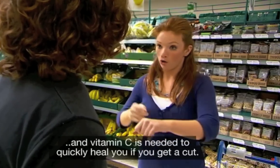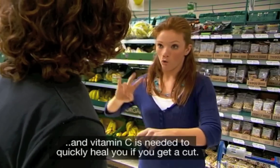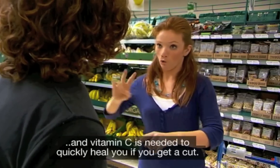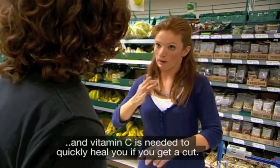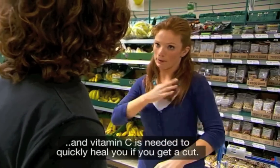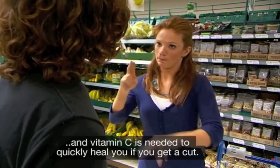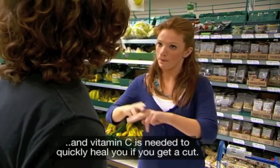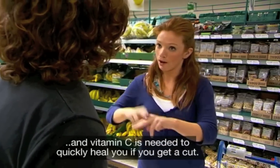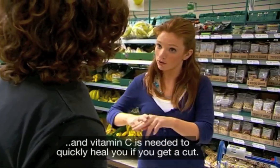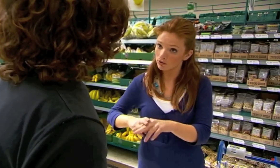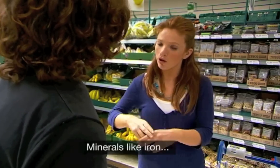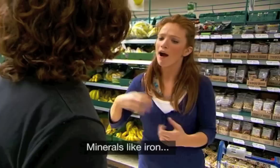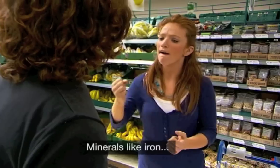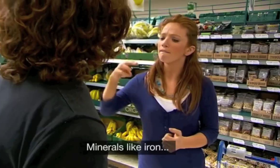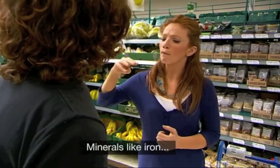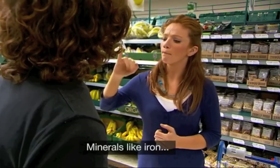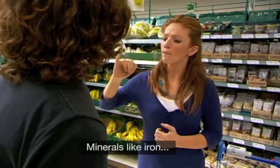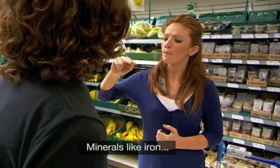cut. Minerals like iron